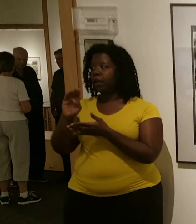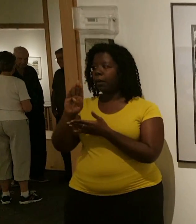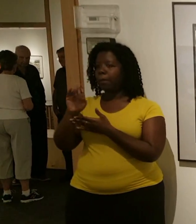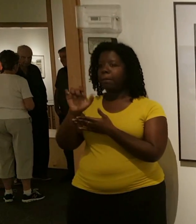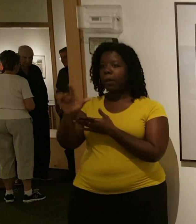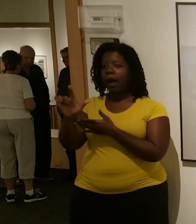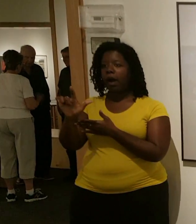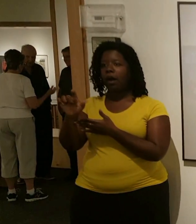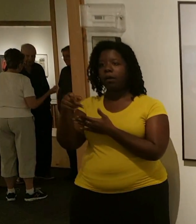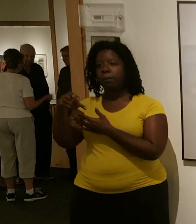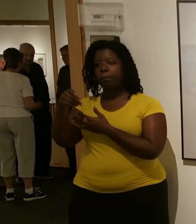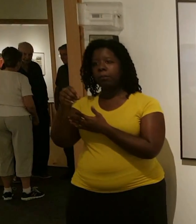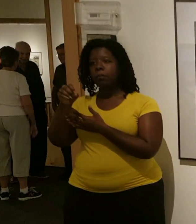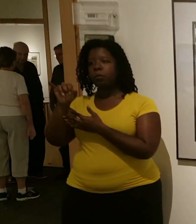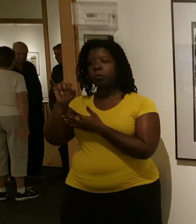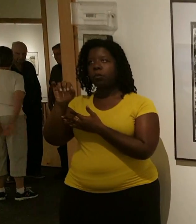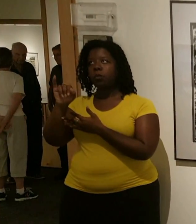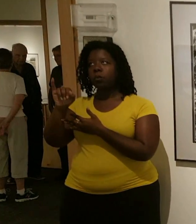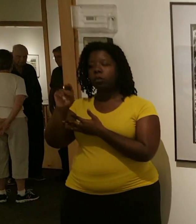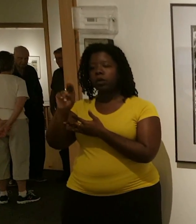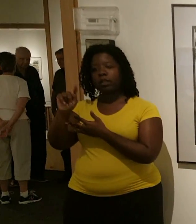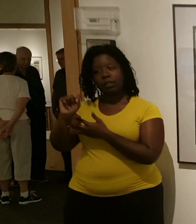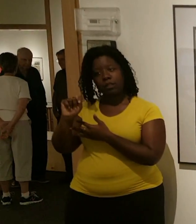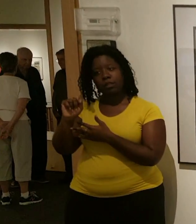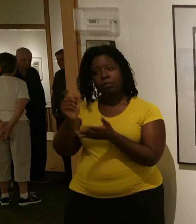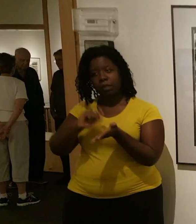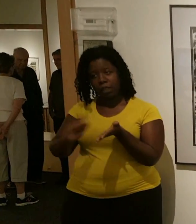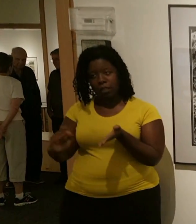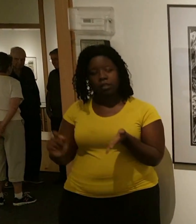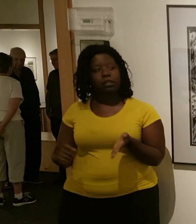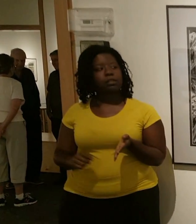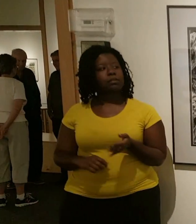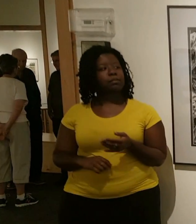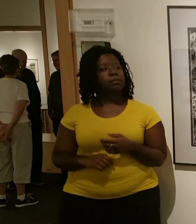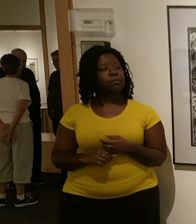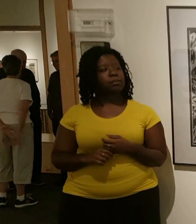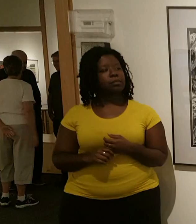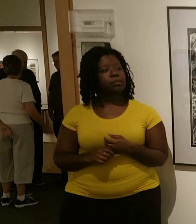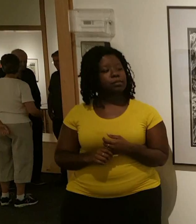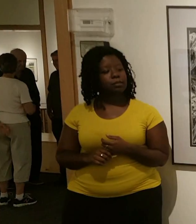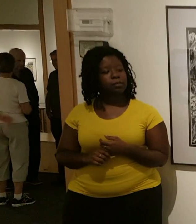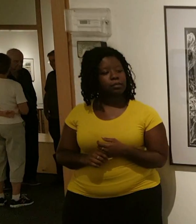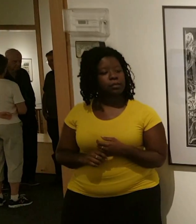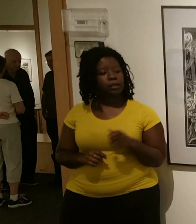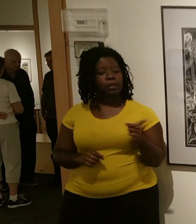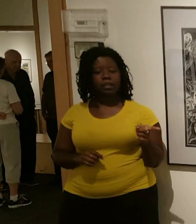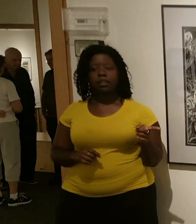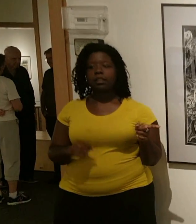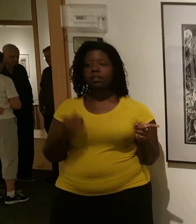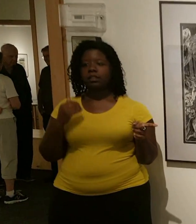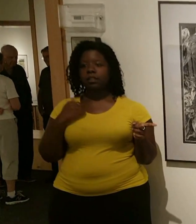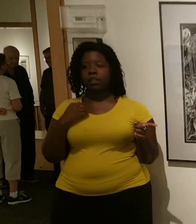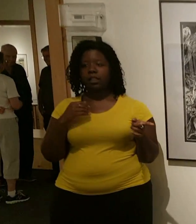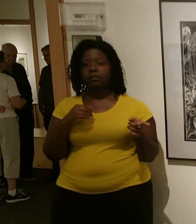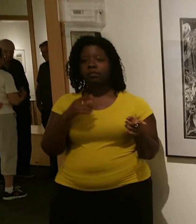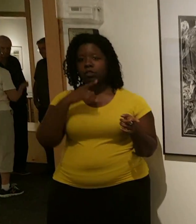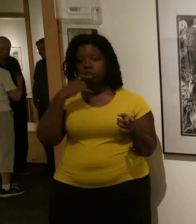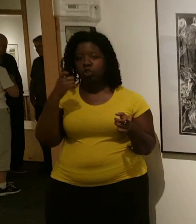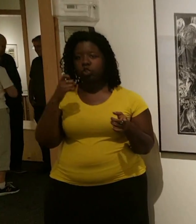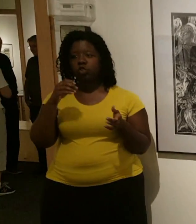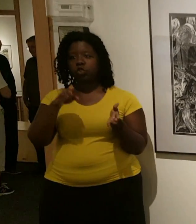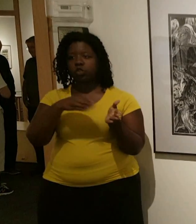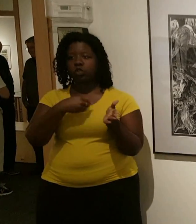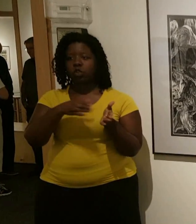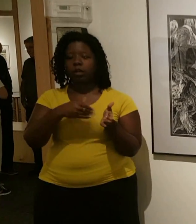pieces And in the- there. And the cows are also in there, and that was this dry brush. Again, that's from the Artist